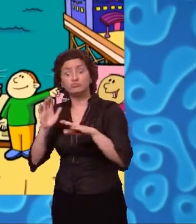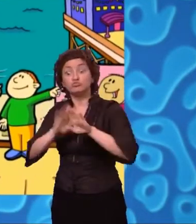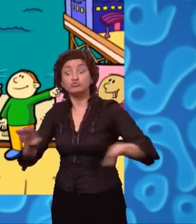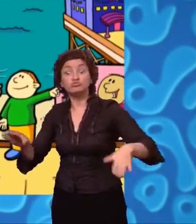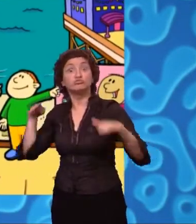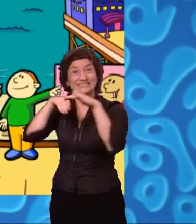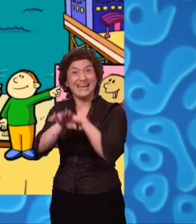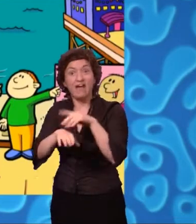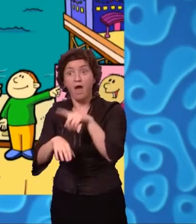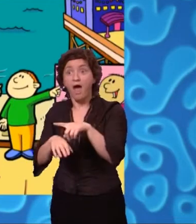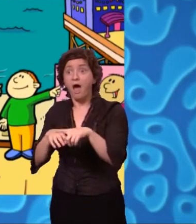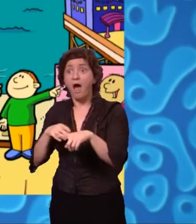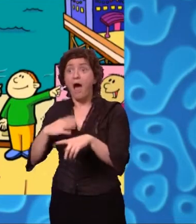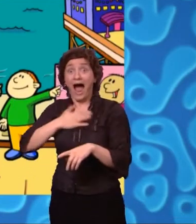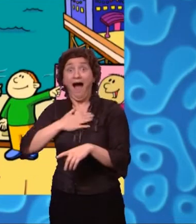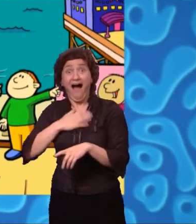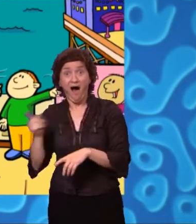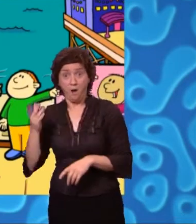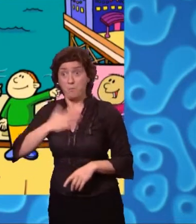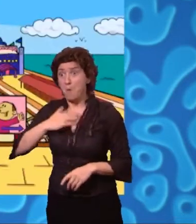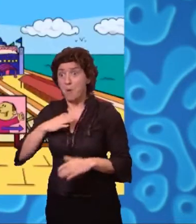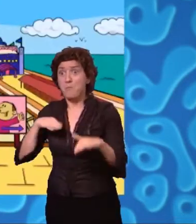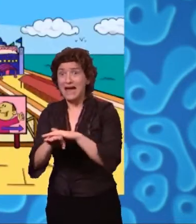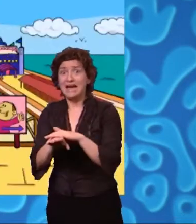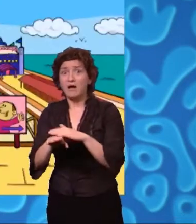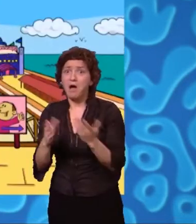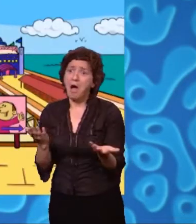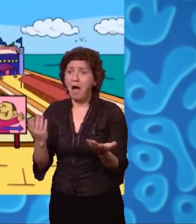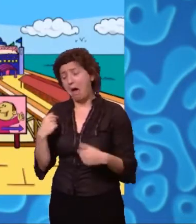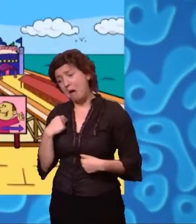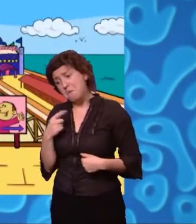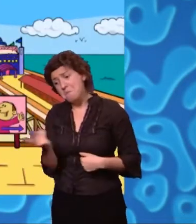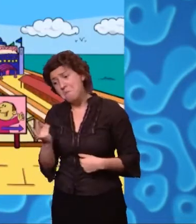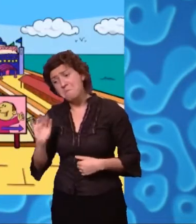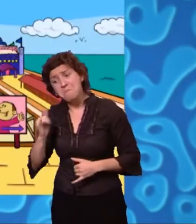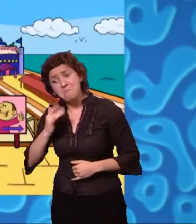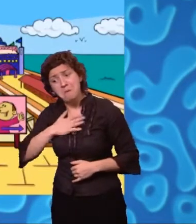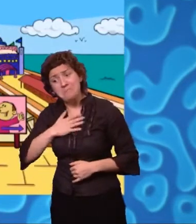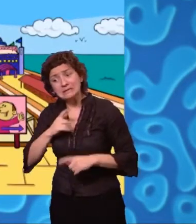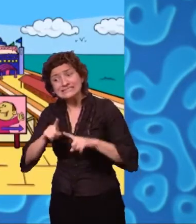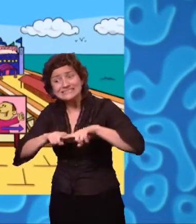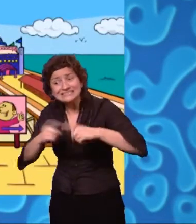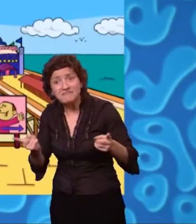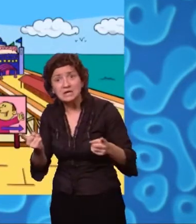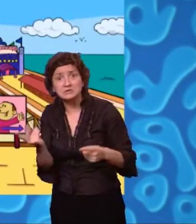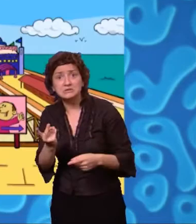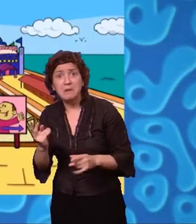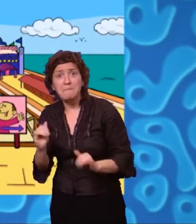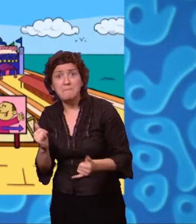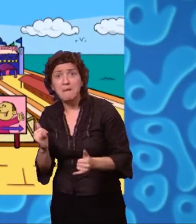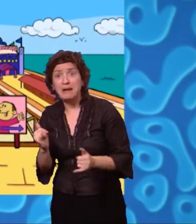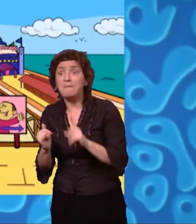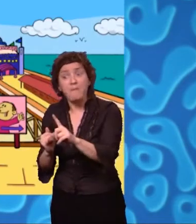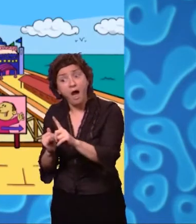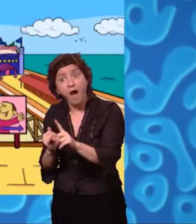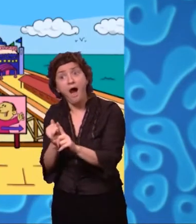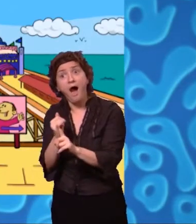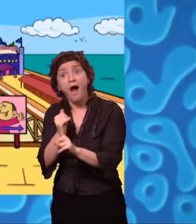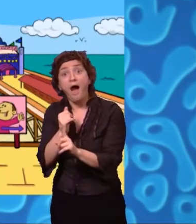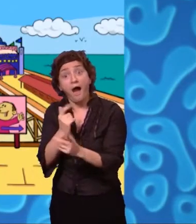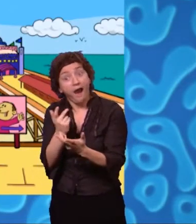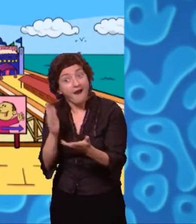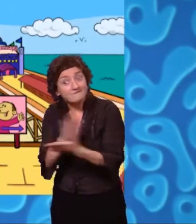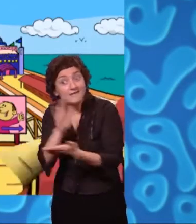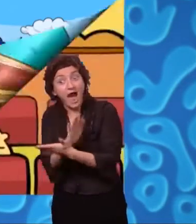and Bill, I said, but sometimes it can be quite useful to be the same. I taught Bob and Bill a special